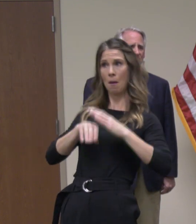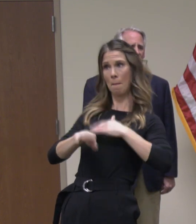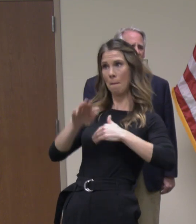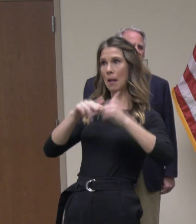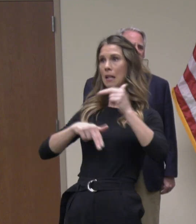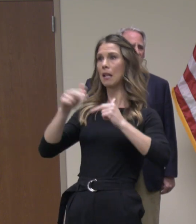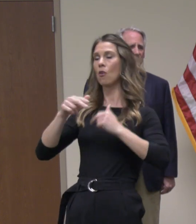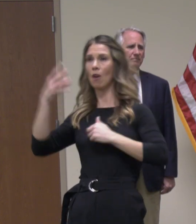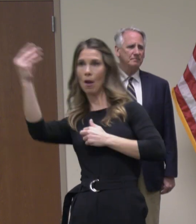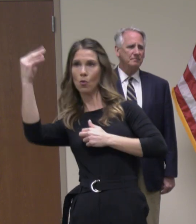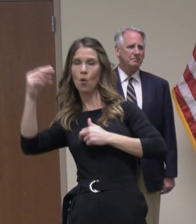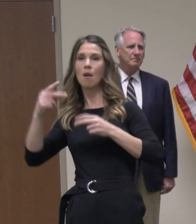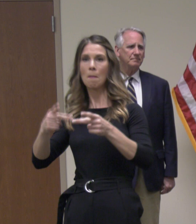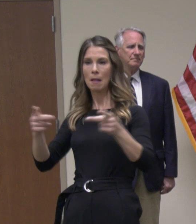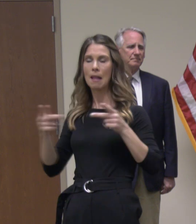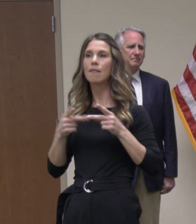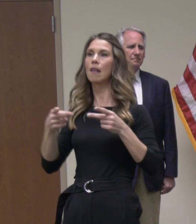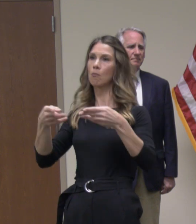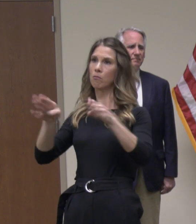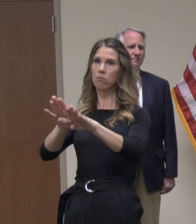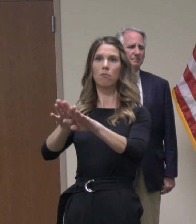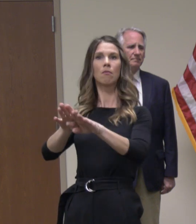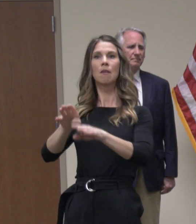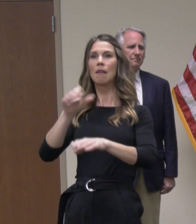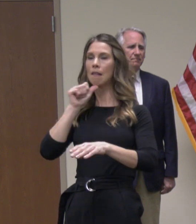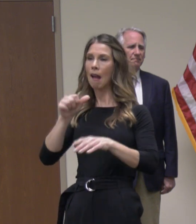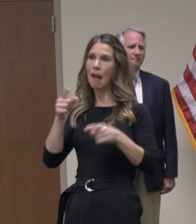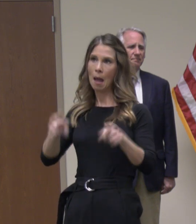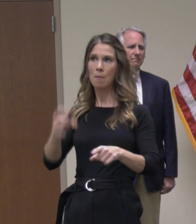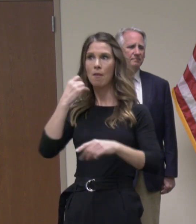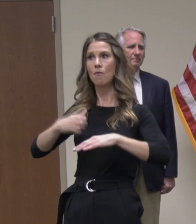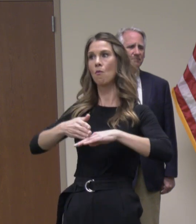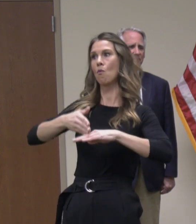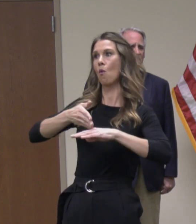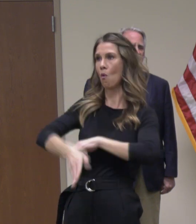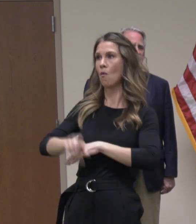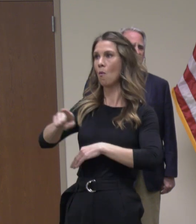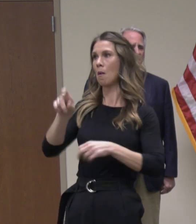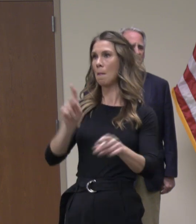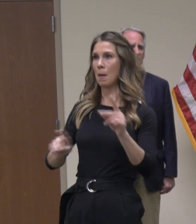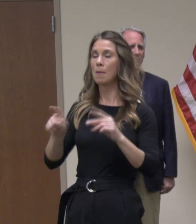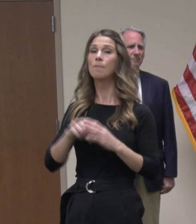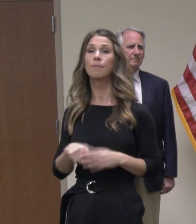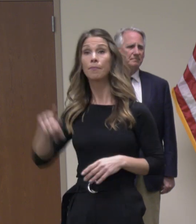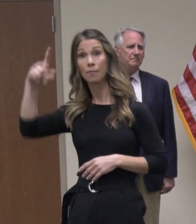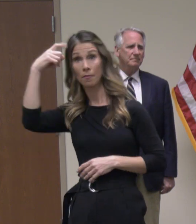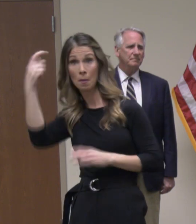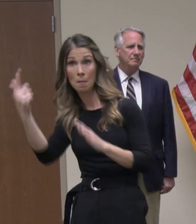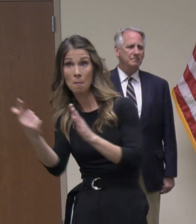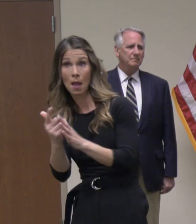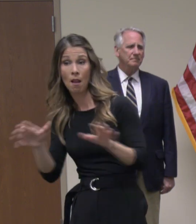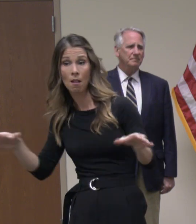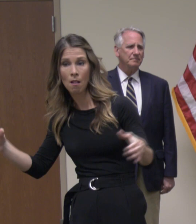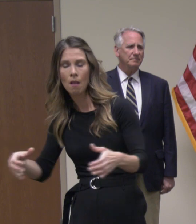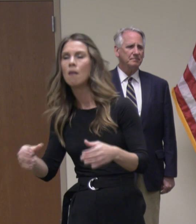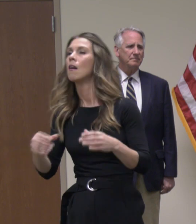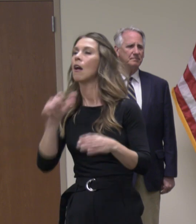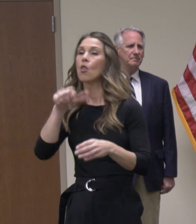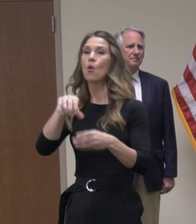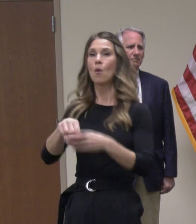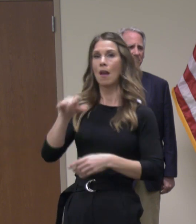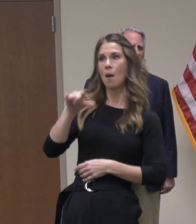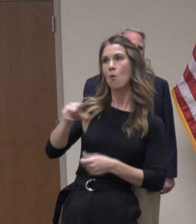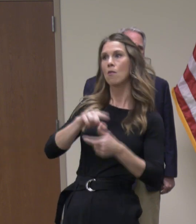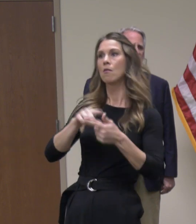including parades, fairs, and festivals. At this time, the governor's ban on gatherings does not include airports, bus and train